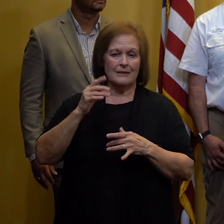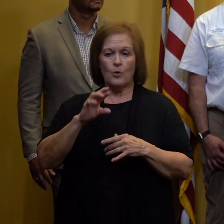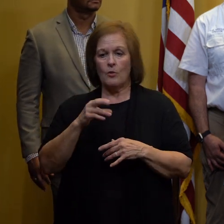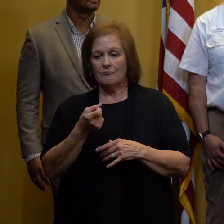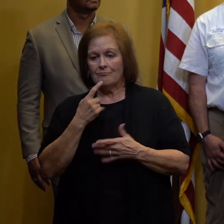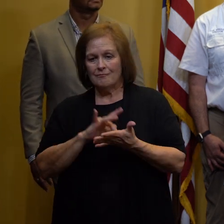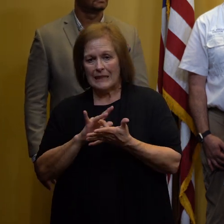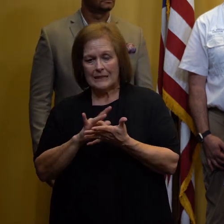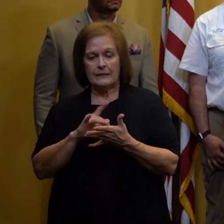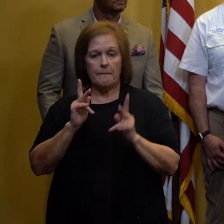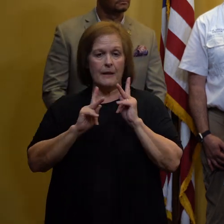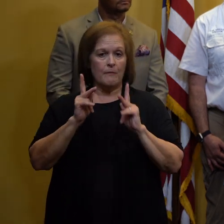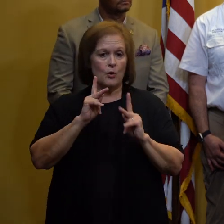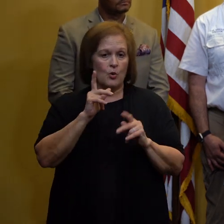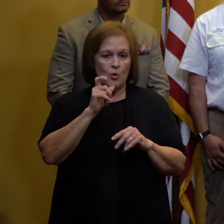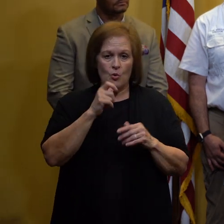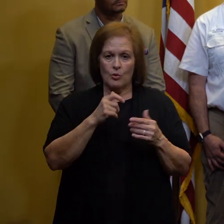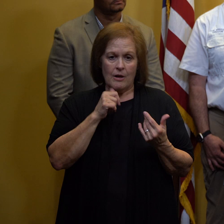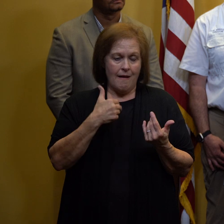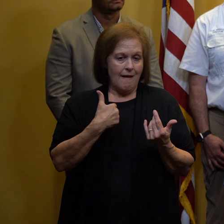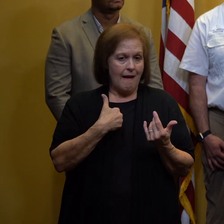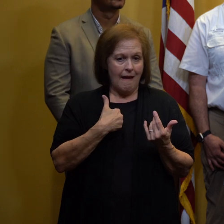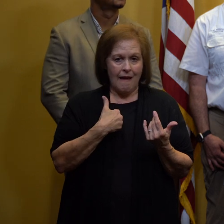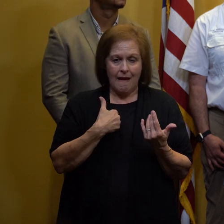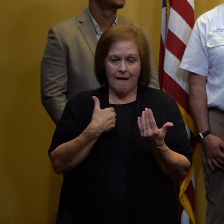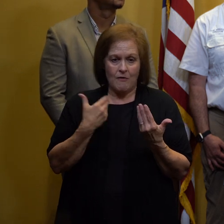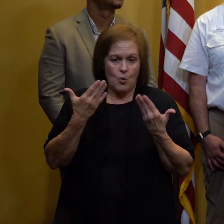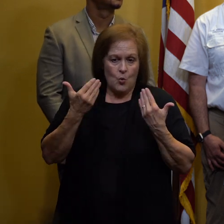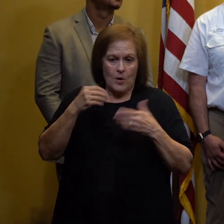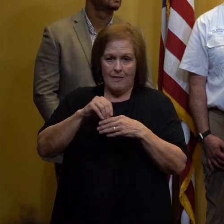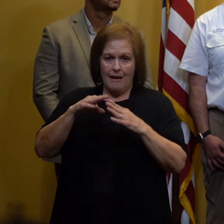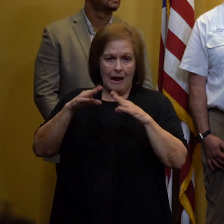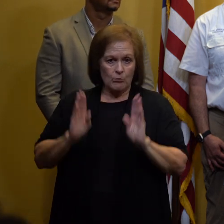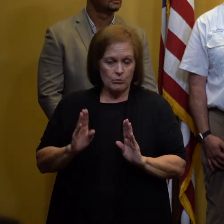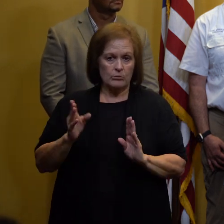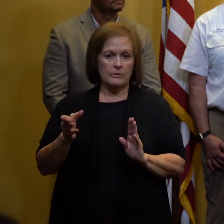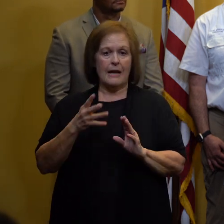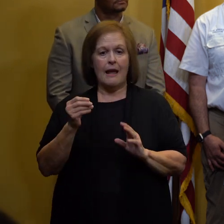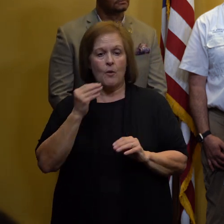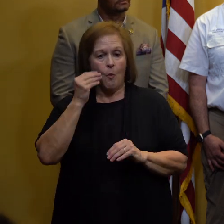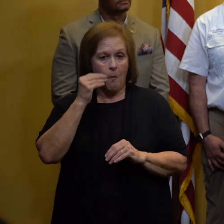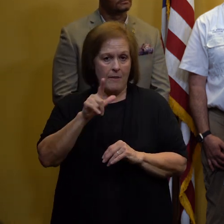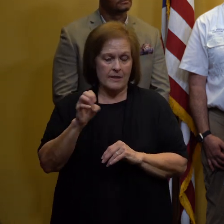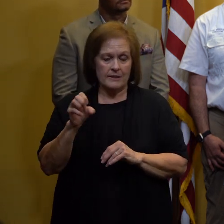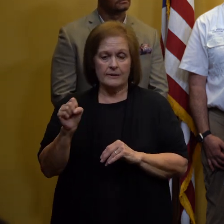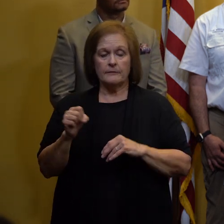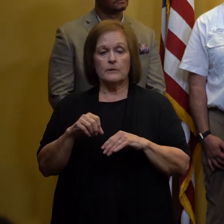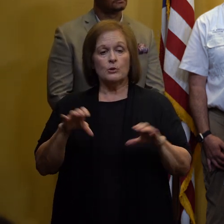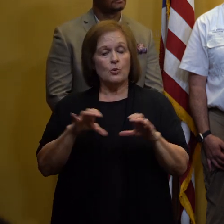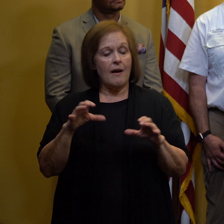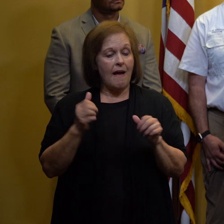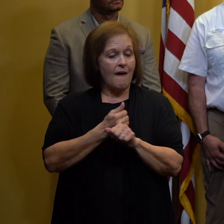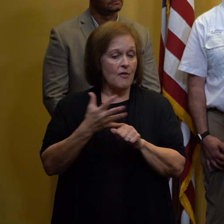medications, people living with limited personal resources or inadequate home cooling, and those that are unhoused. Do everything